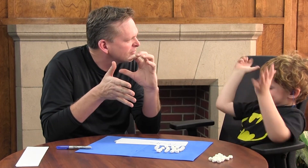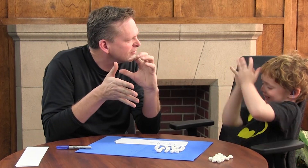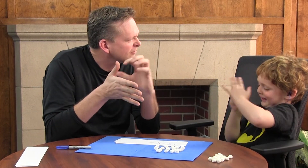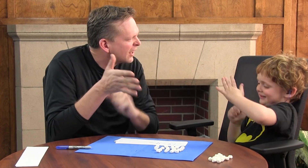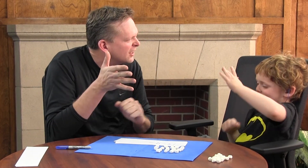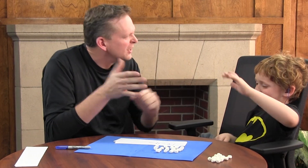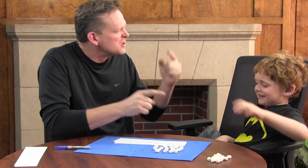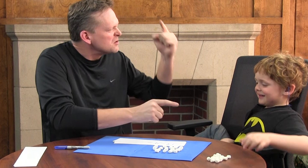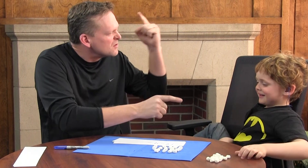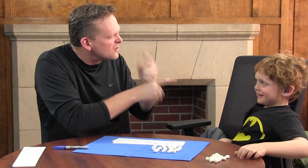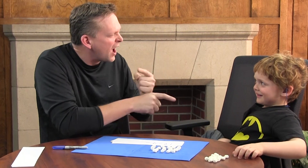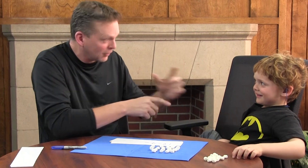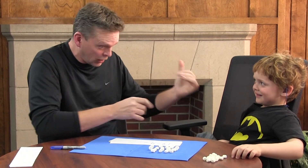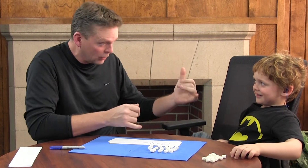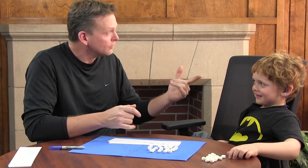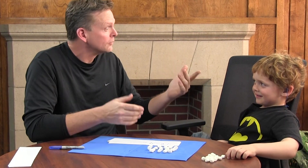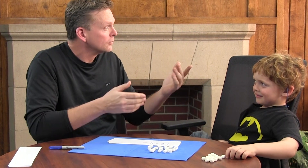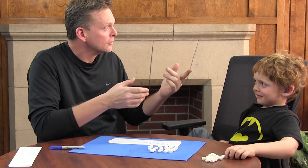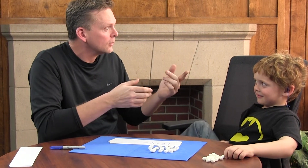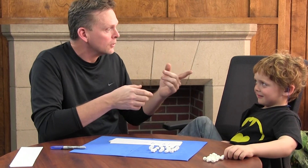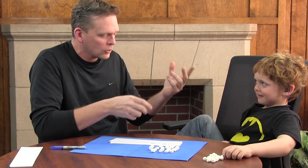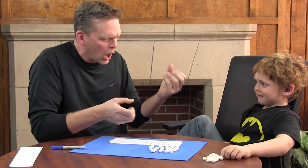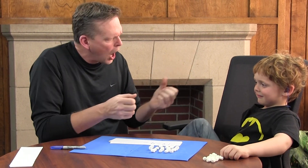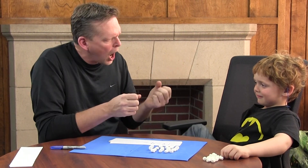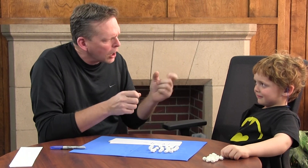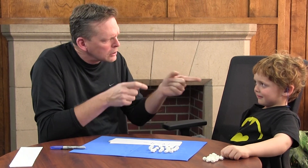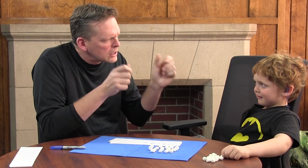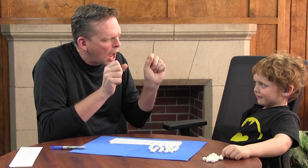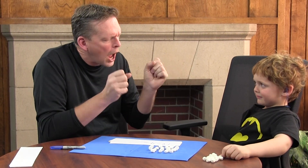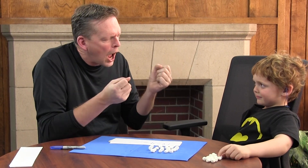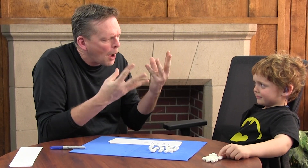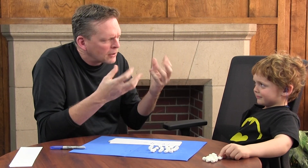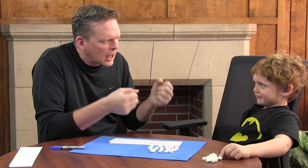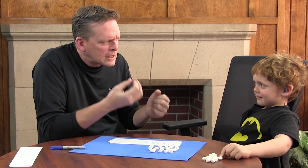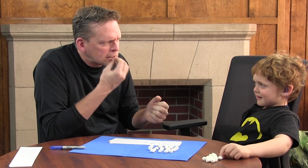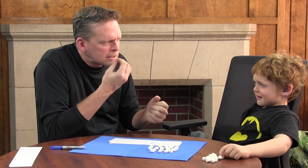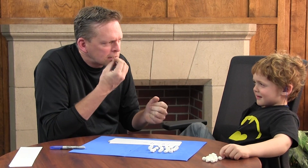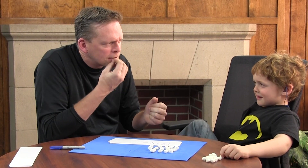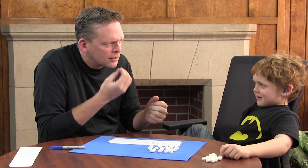Subtract. Subtract. Right. How many do you get to eat?